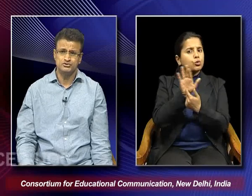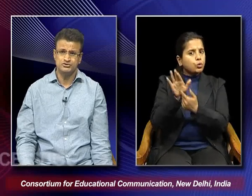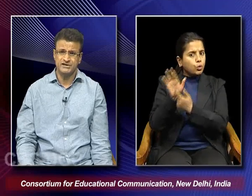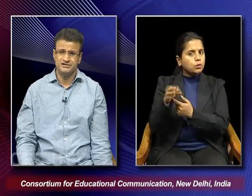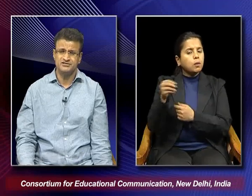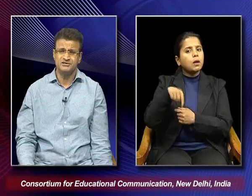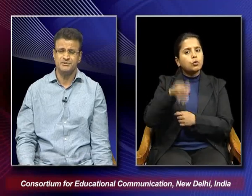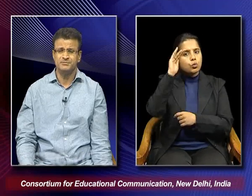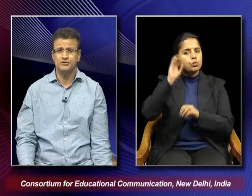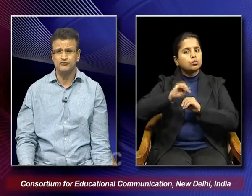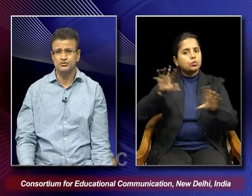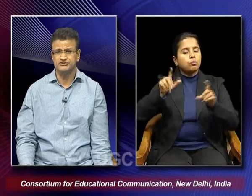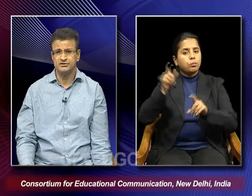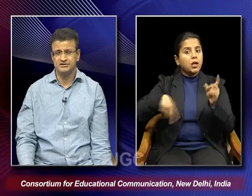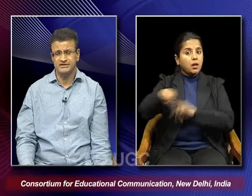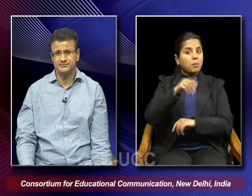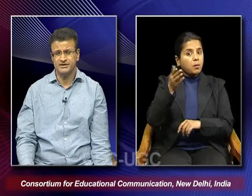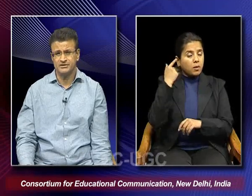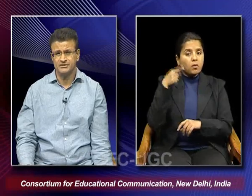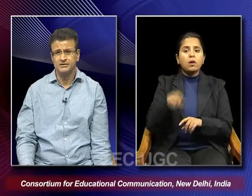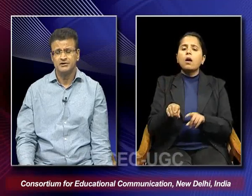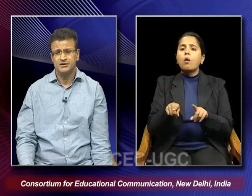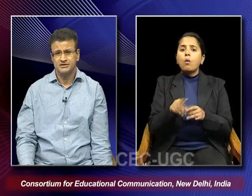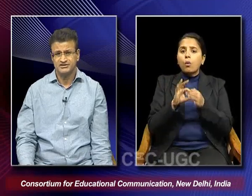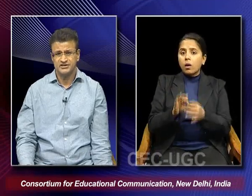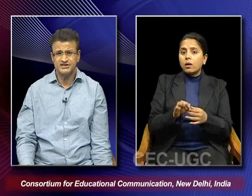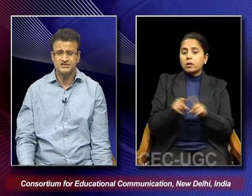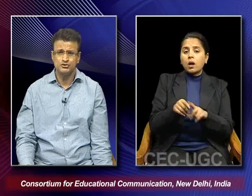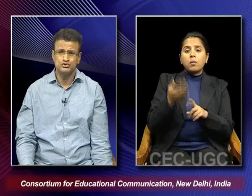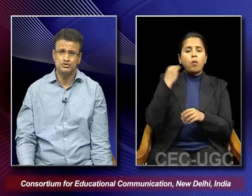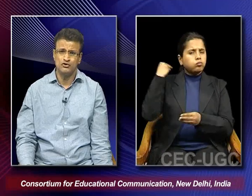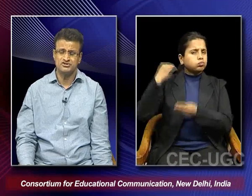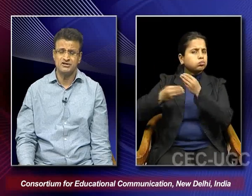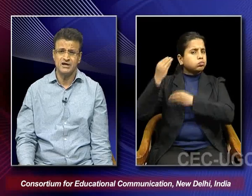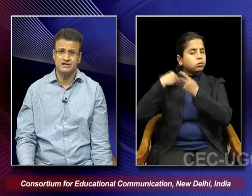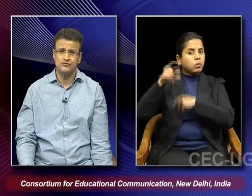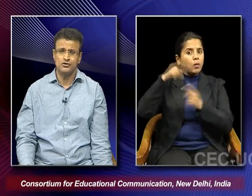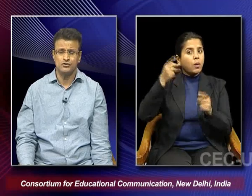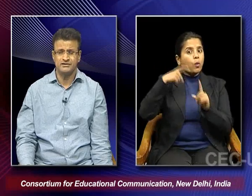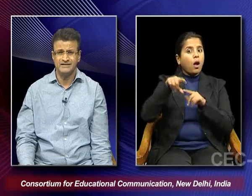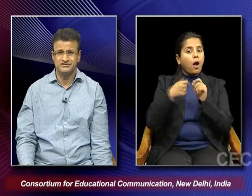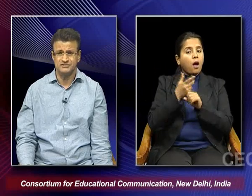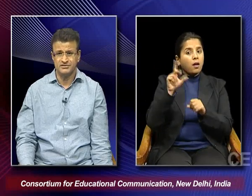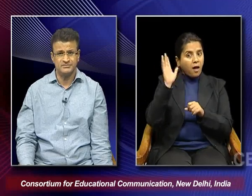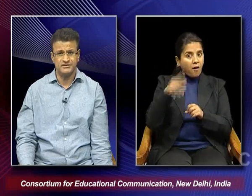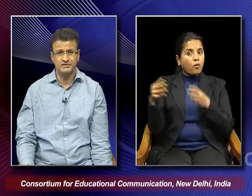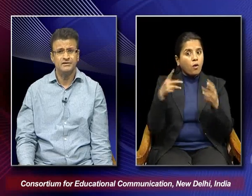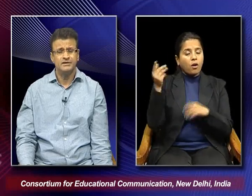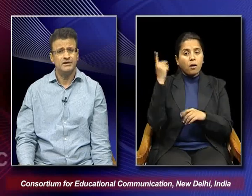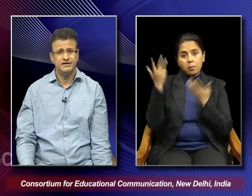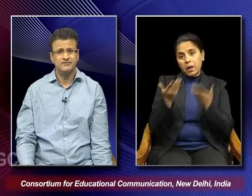those news channels, and people of those that particular generation, those who watched the Kargil war on television, they